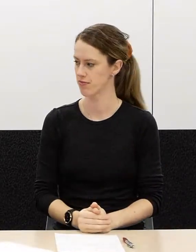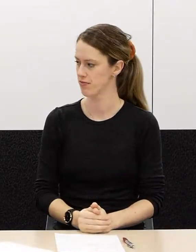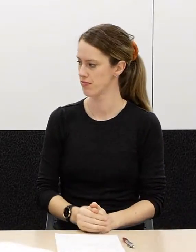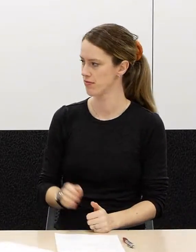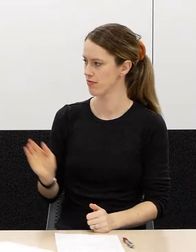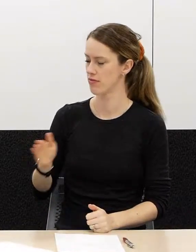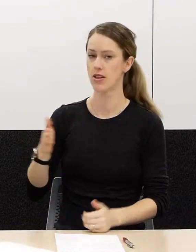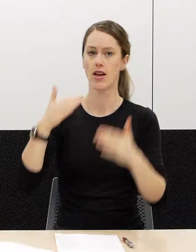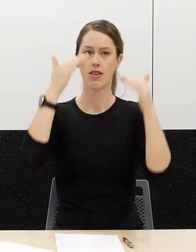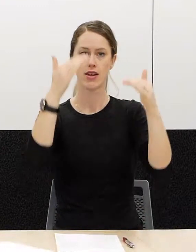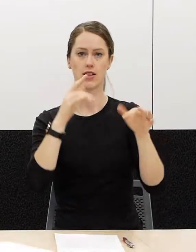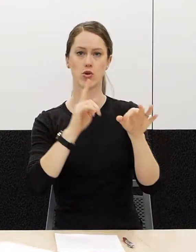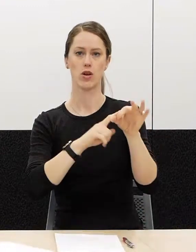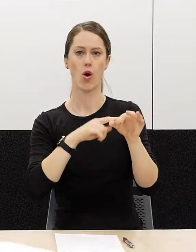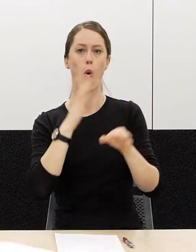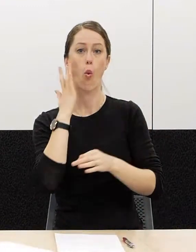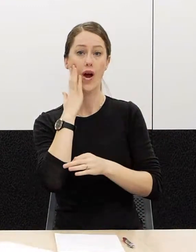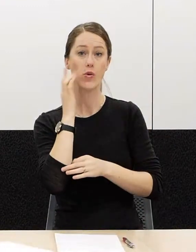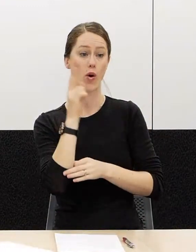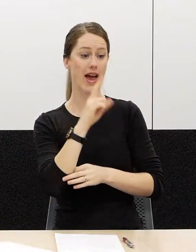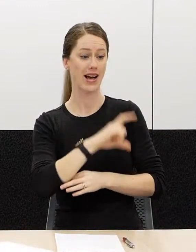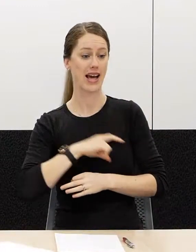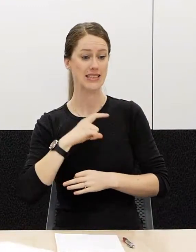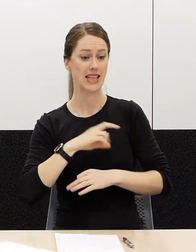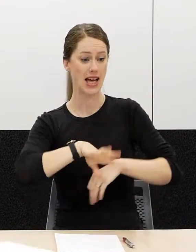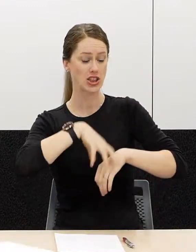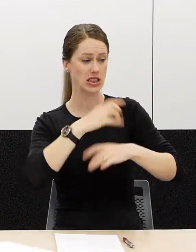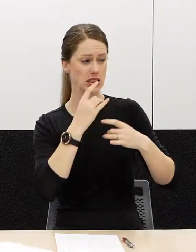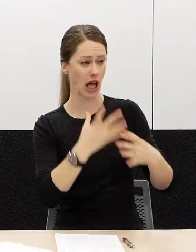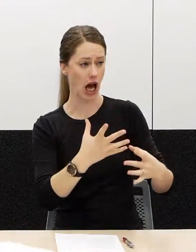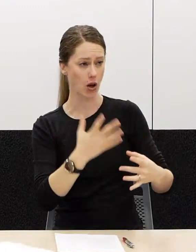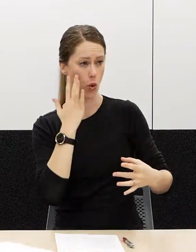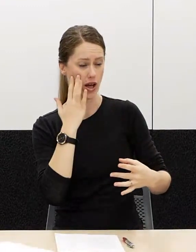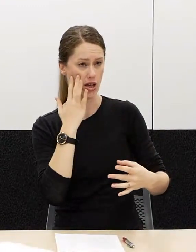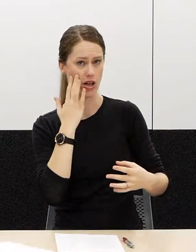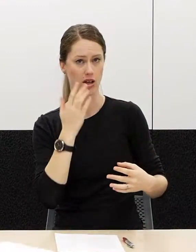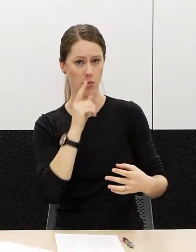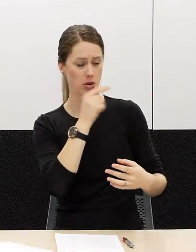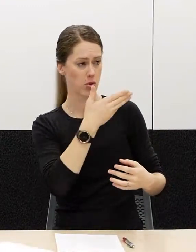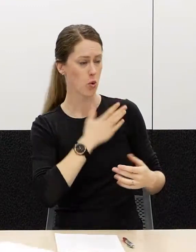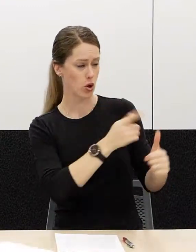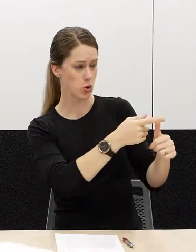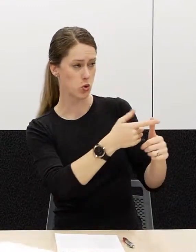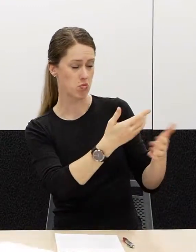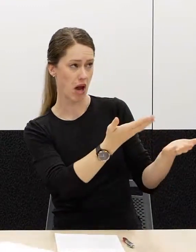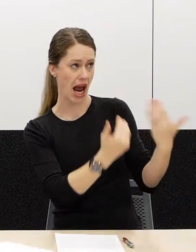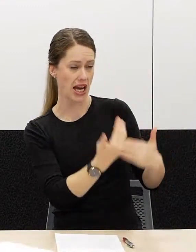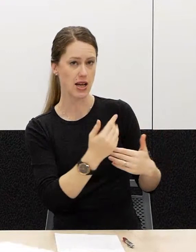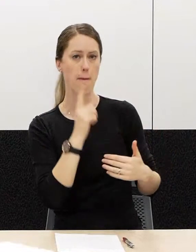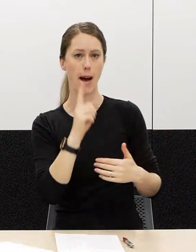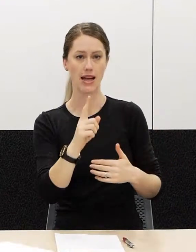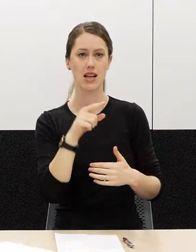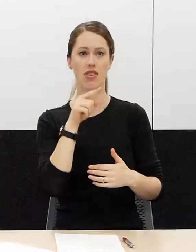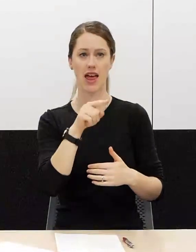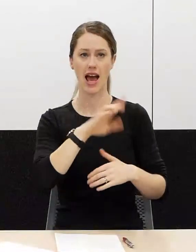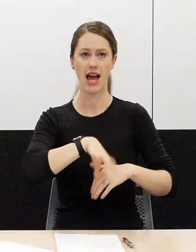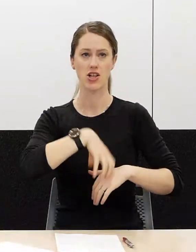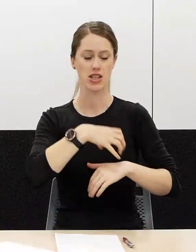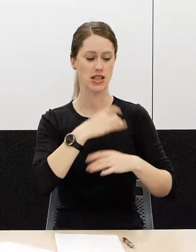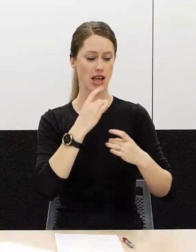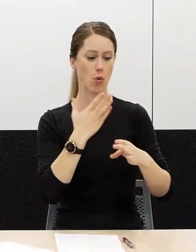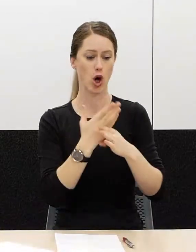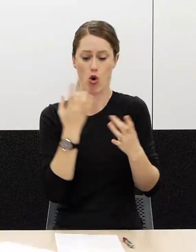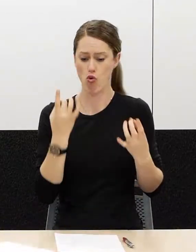next question is, when will the Cancer Agency start working? Well, I'd have to say, and you probably want to add to this a little bit, that the Cancer Agency has started